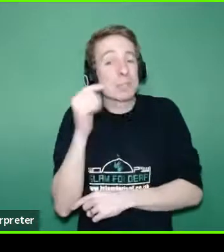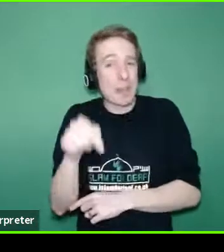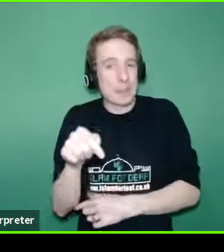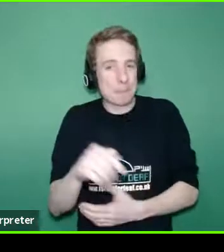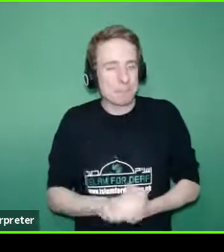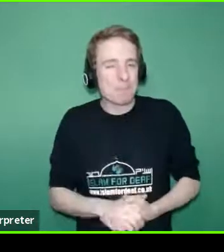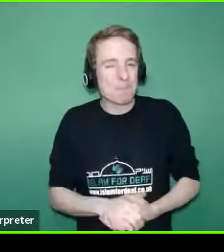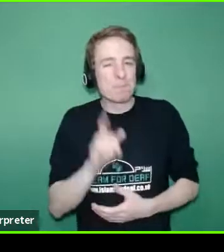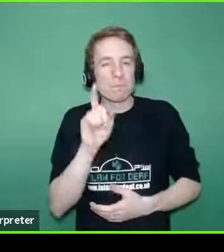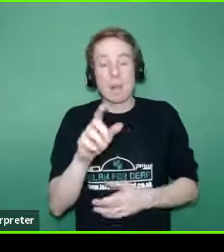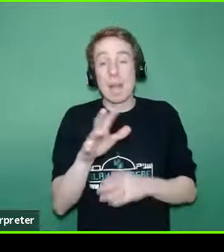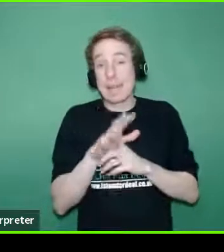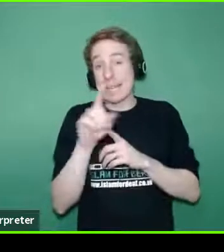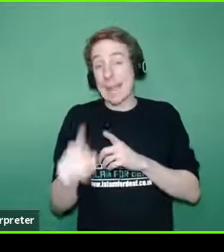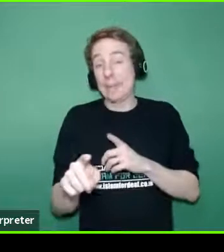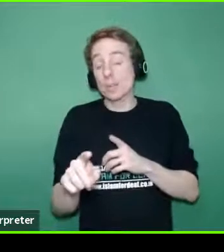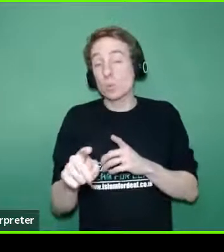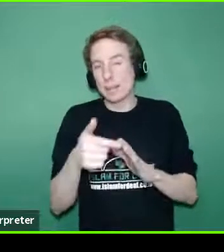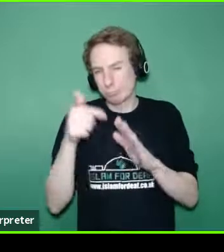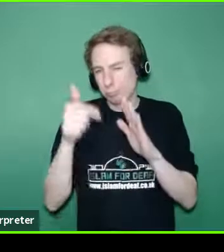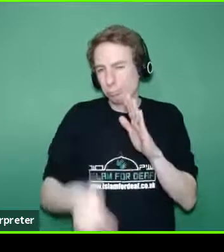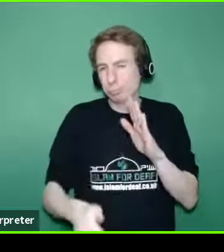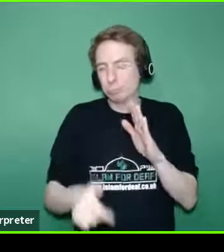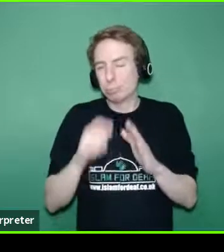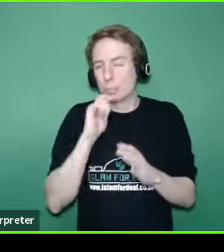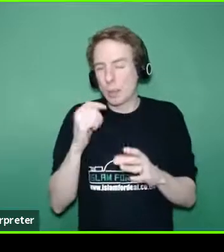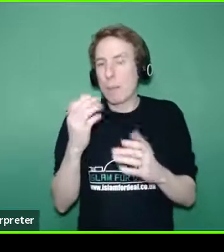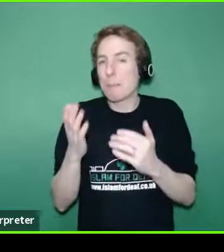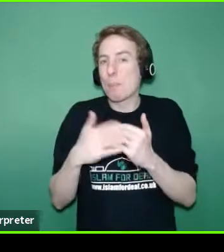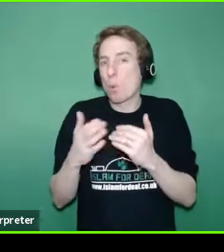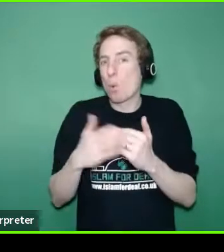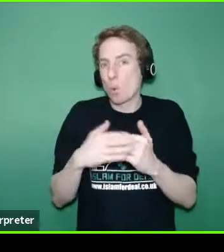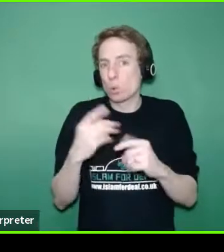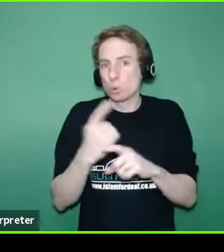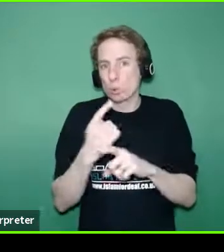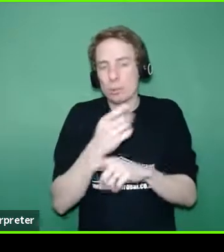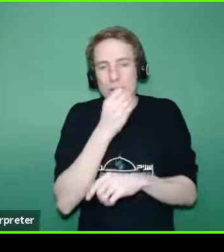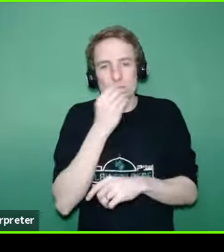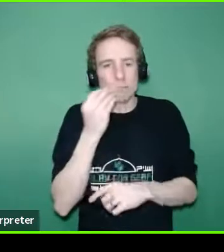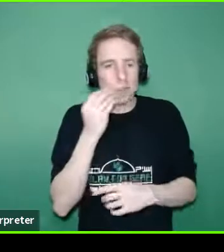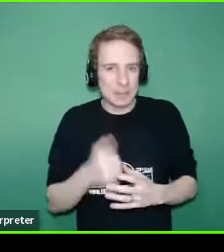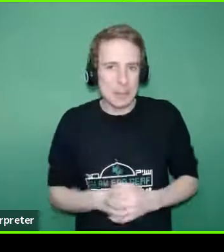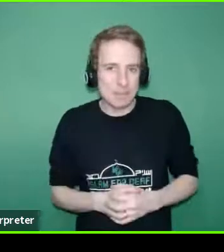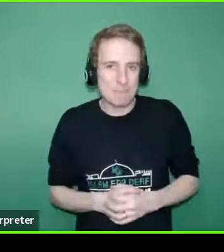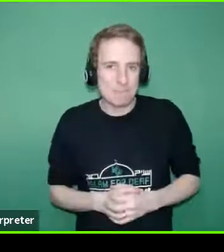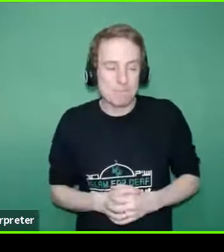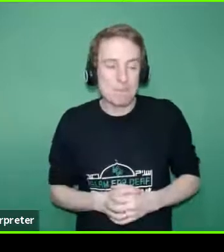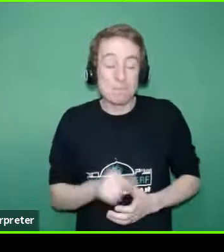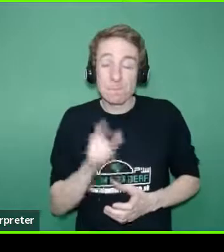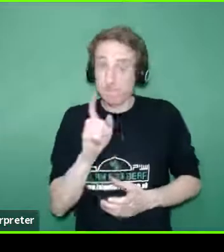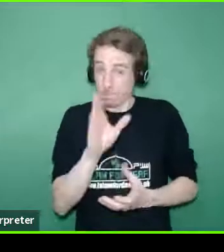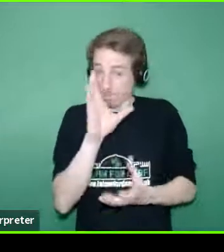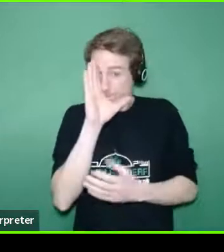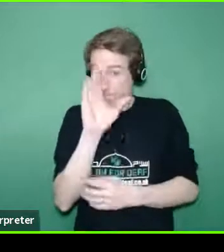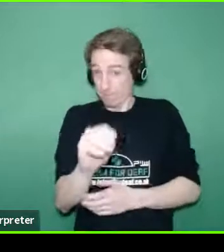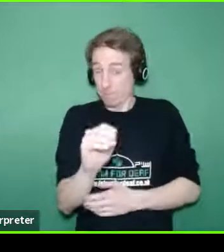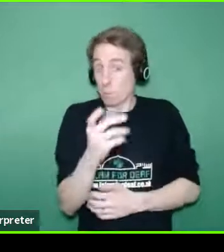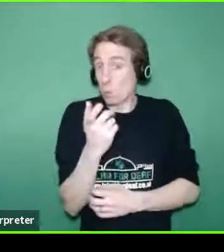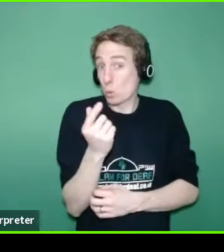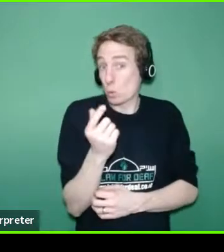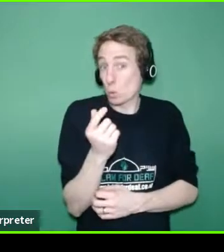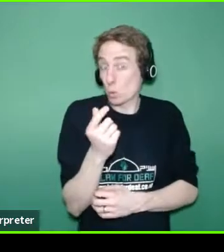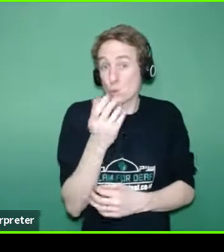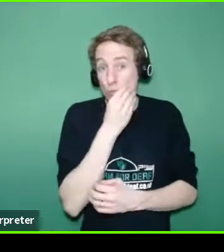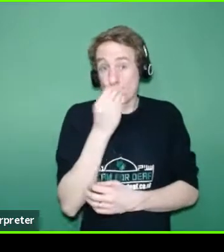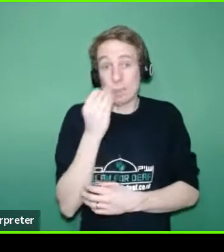from next week. But as we are now, we are getting close to Ramadan, and we're bidding